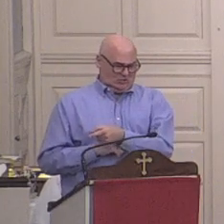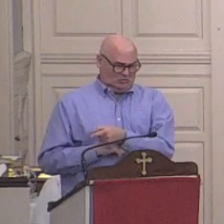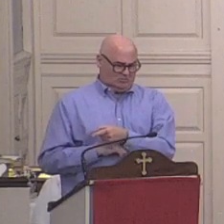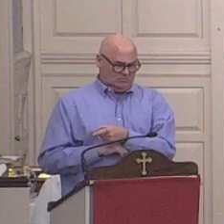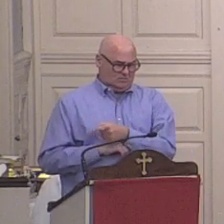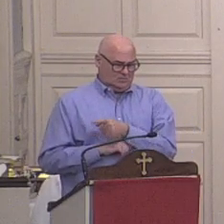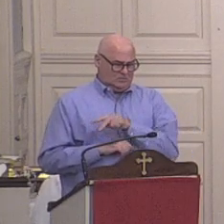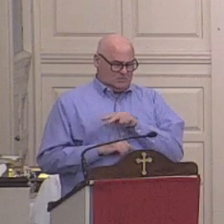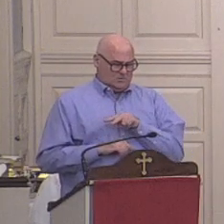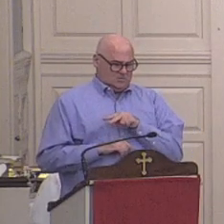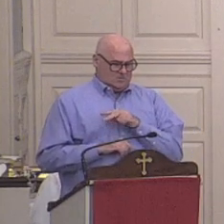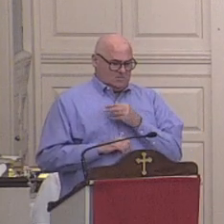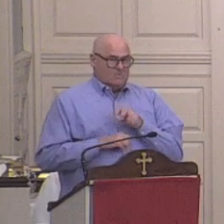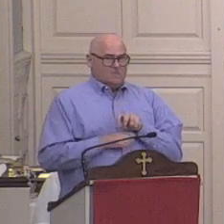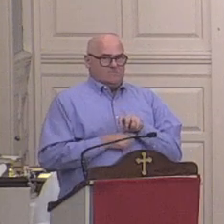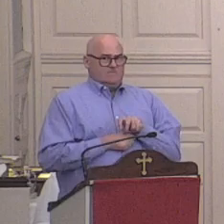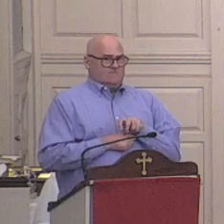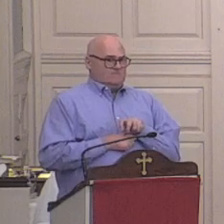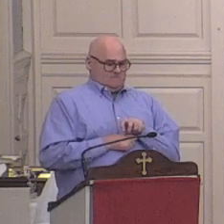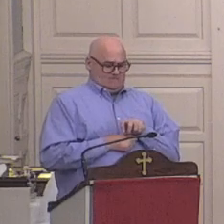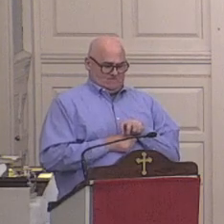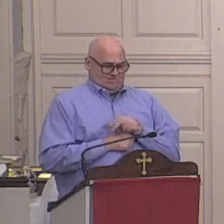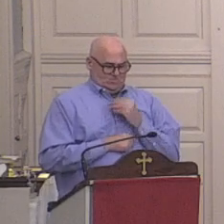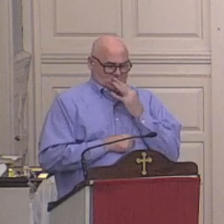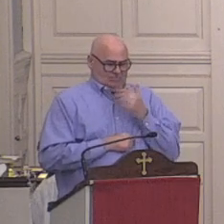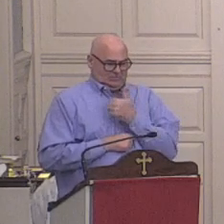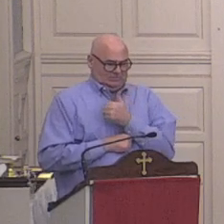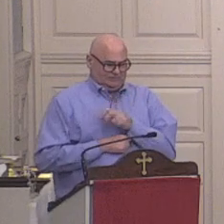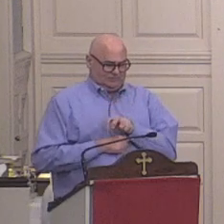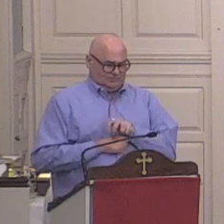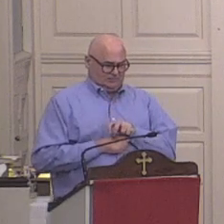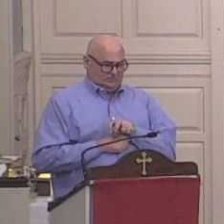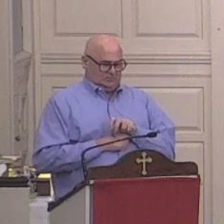While Peter was below in the courtyard,